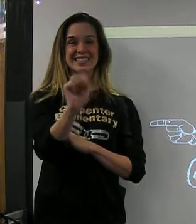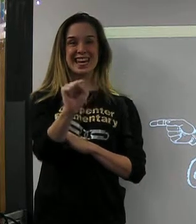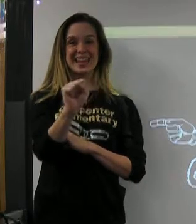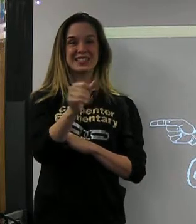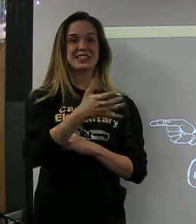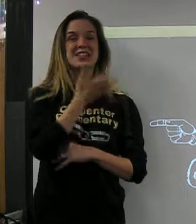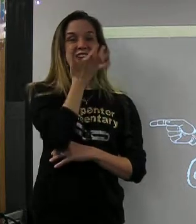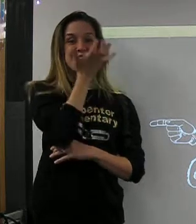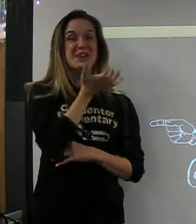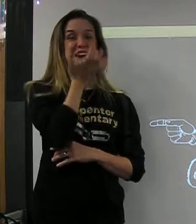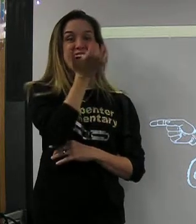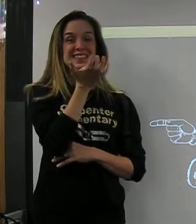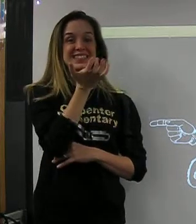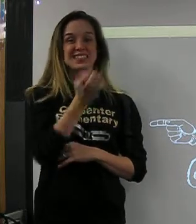G-R-A-S-S, graph.